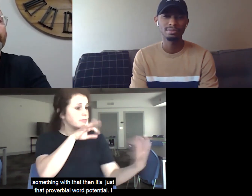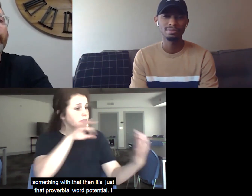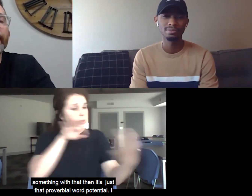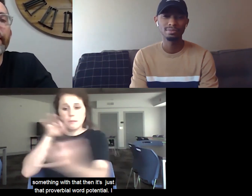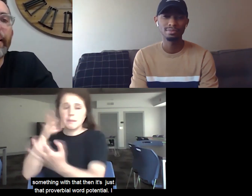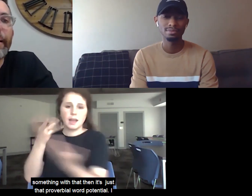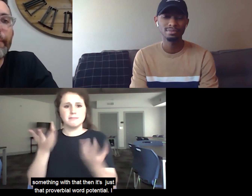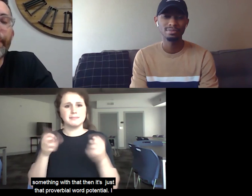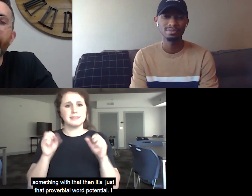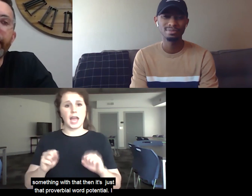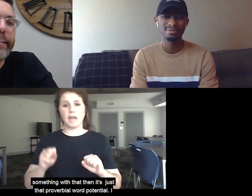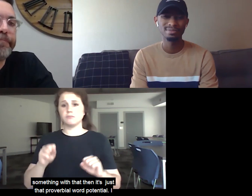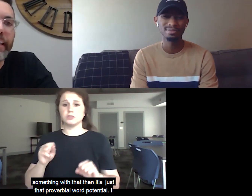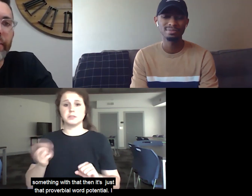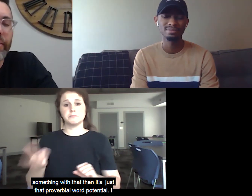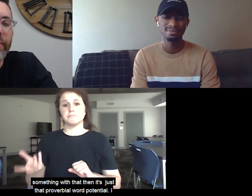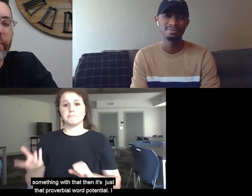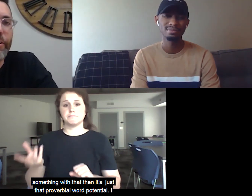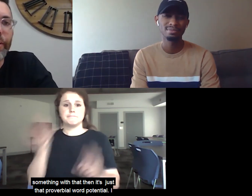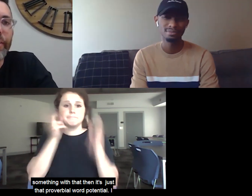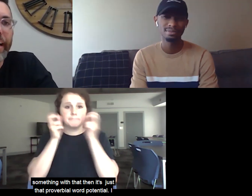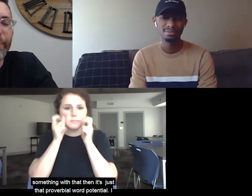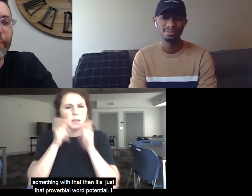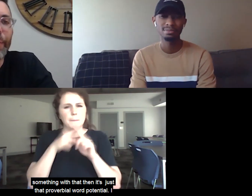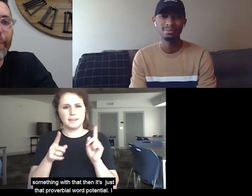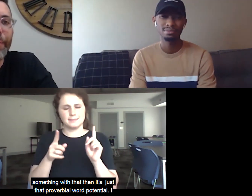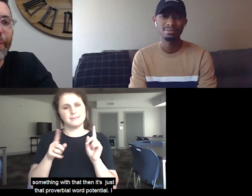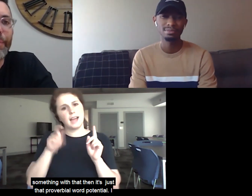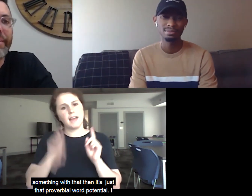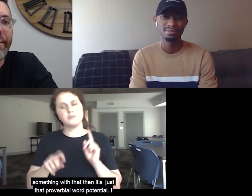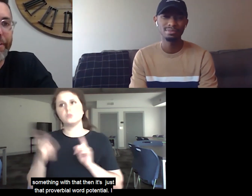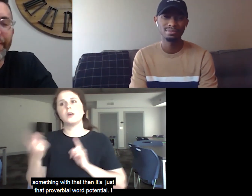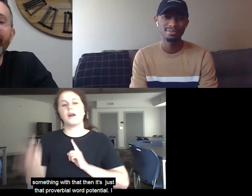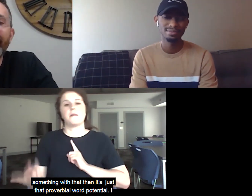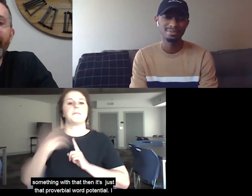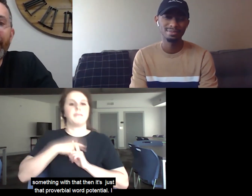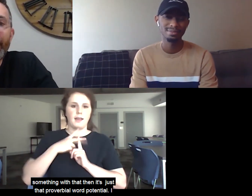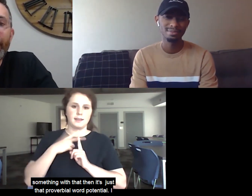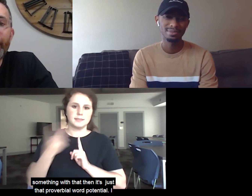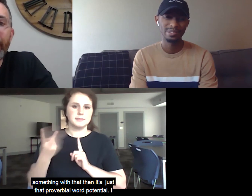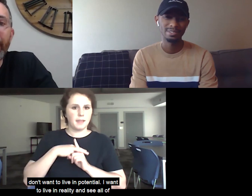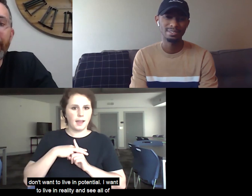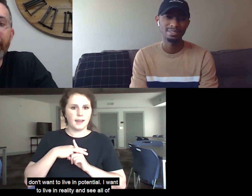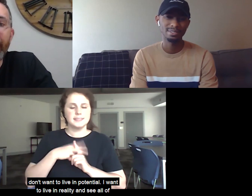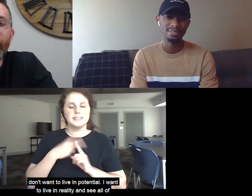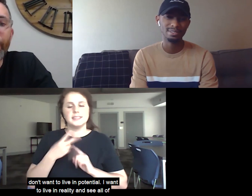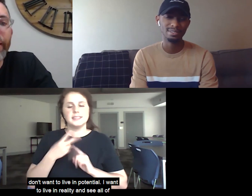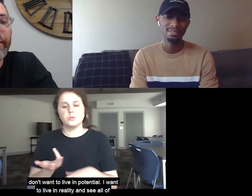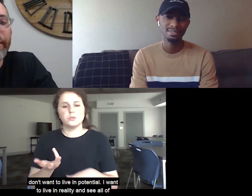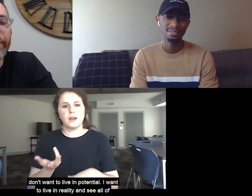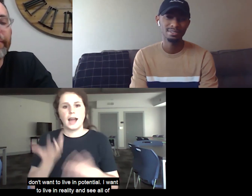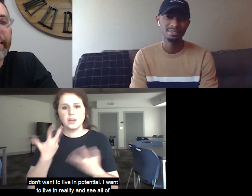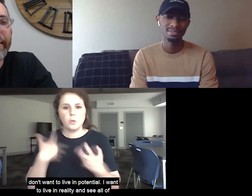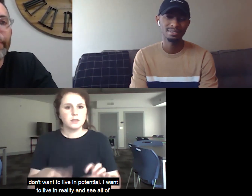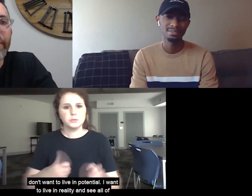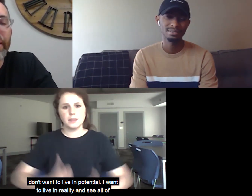something with that, then it's just that proverbial word potential. And I don't want to